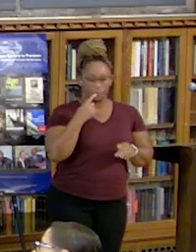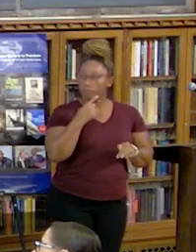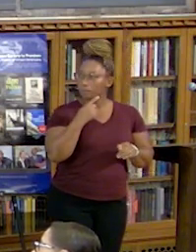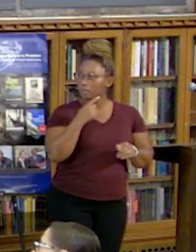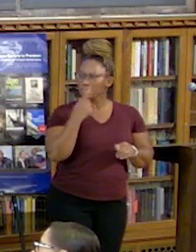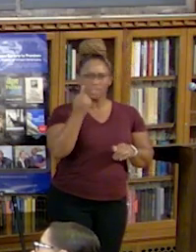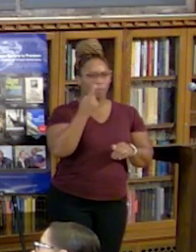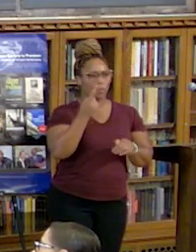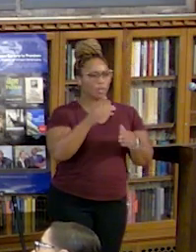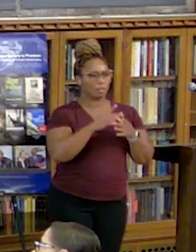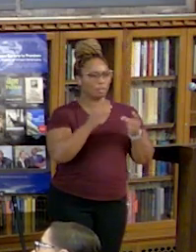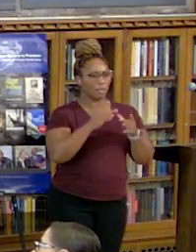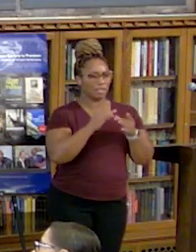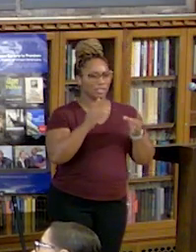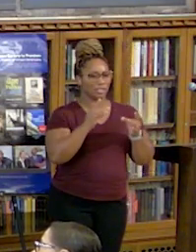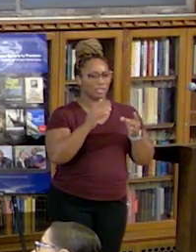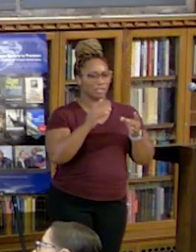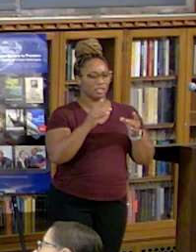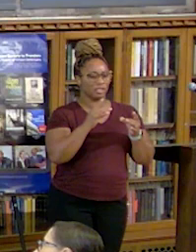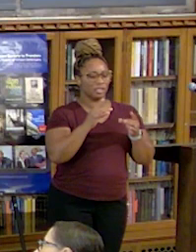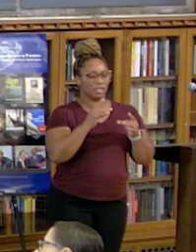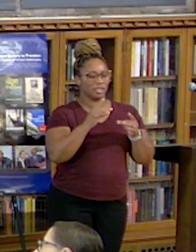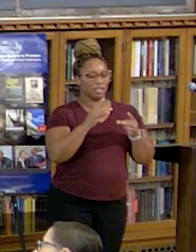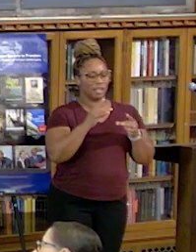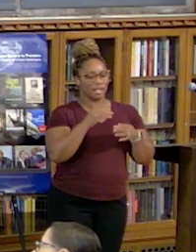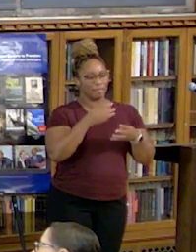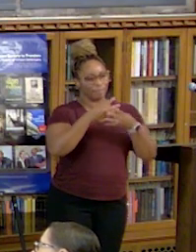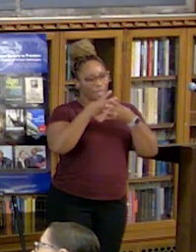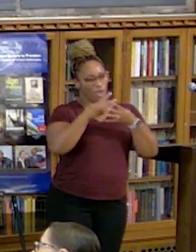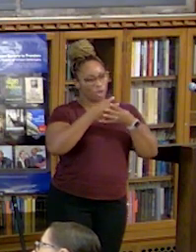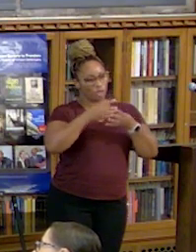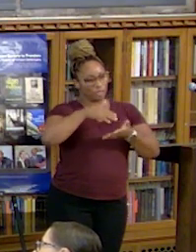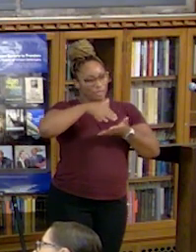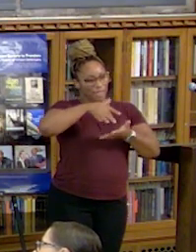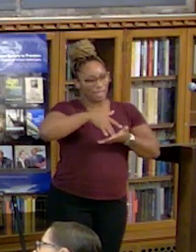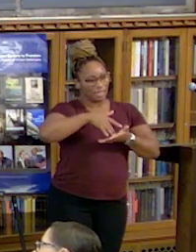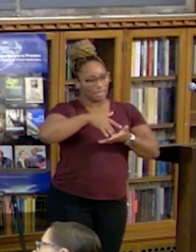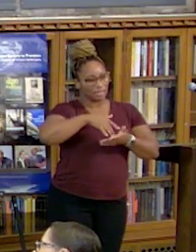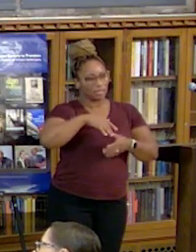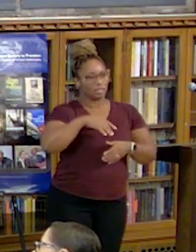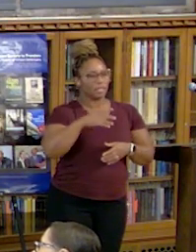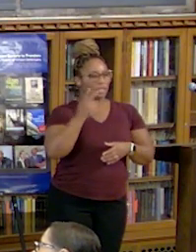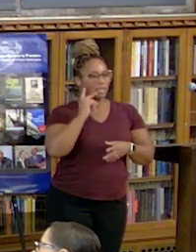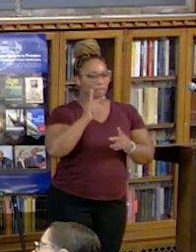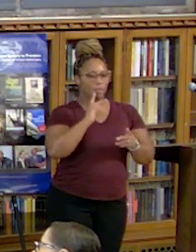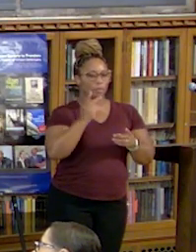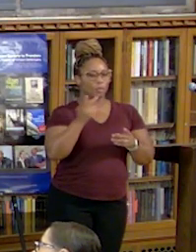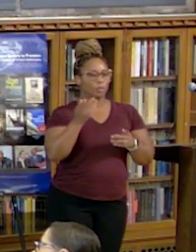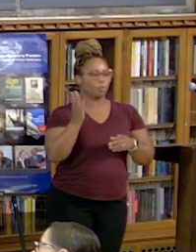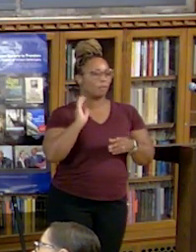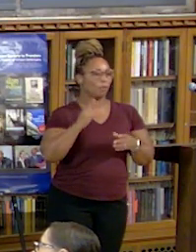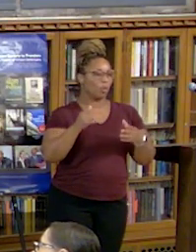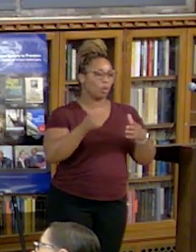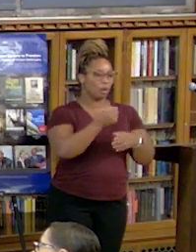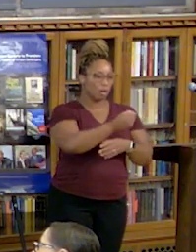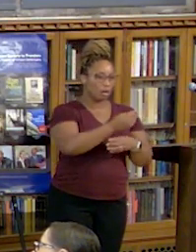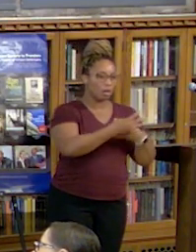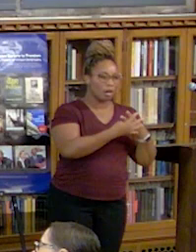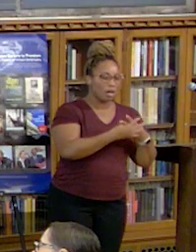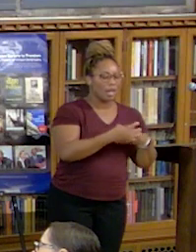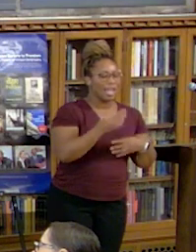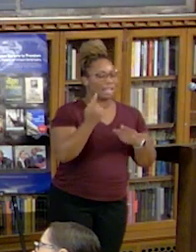someone mentioned carceral studies as an example to to look to people who have been incarcerated and think